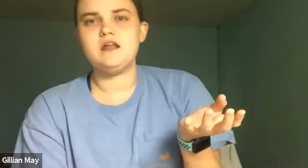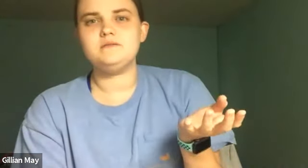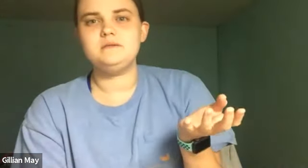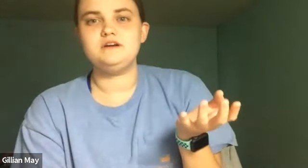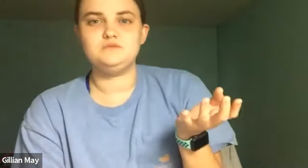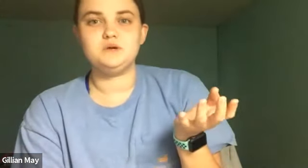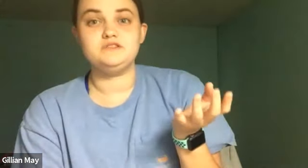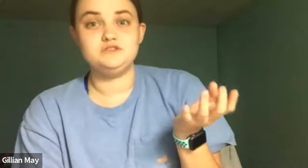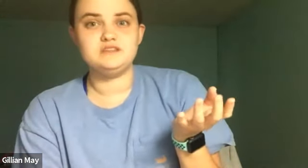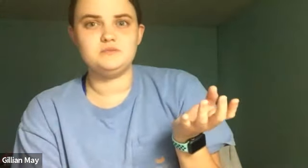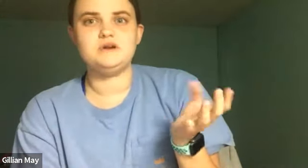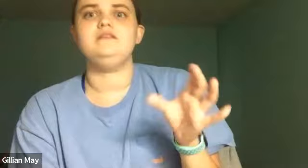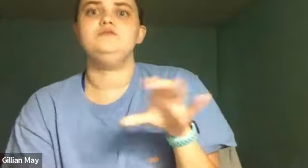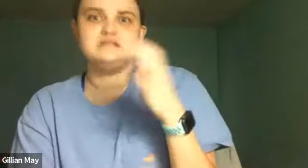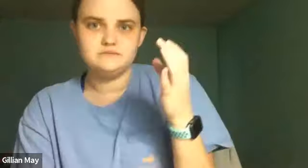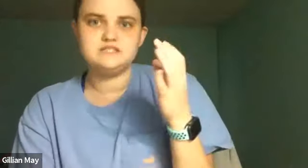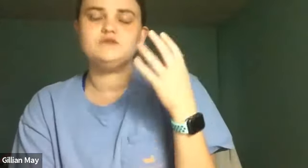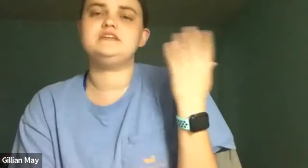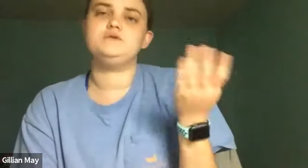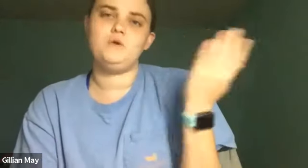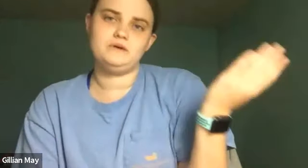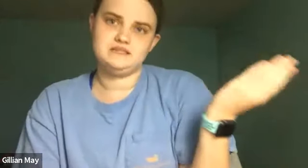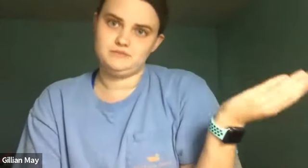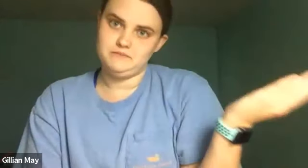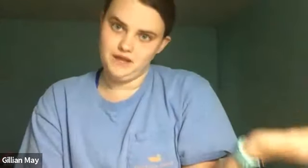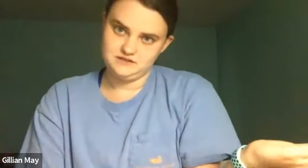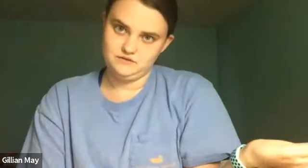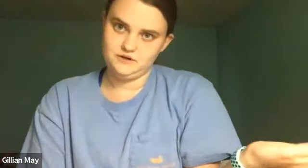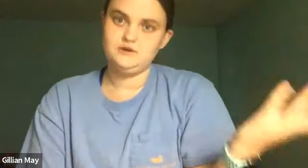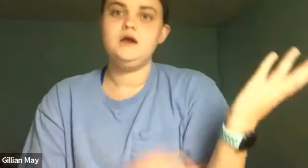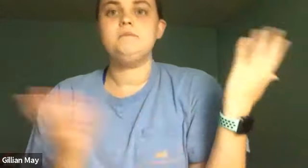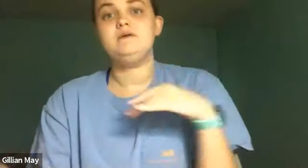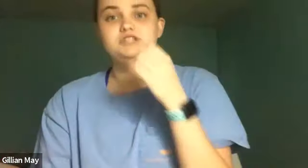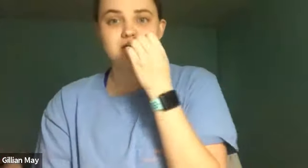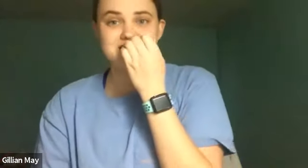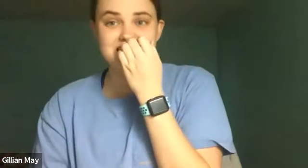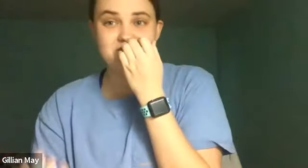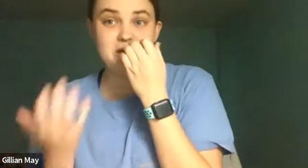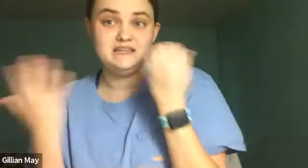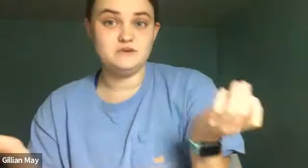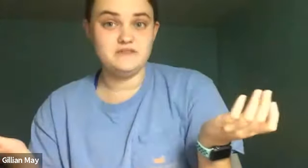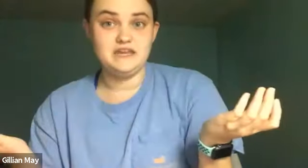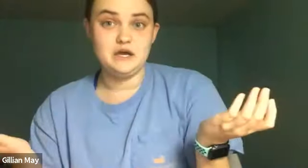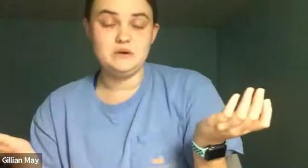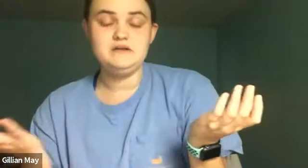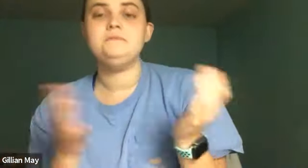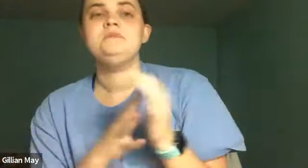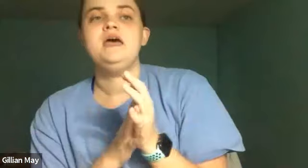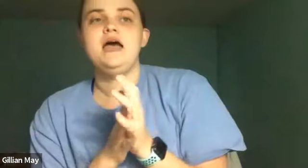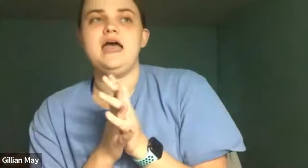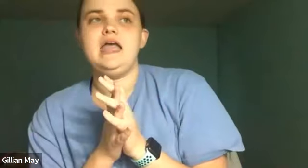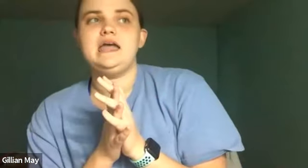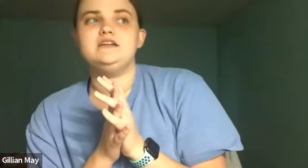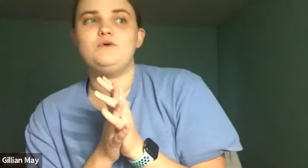of the people I do work with do celebrate Christmas, so they don't always celebrate Passover. But I will check and see if there is one that they know of. And